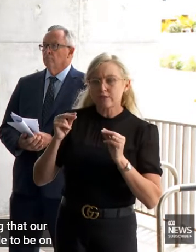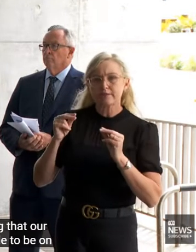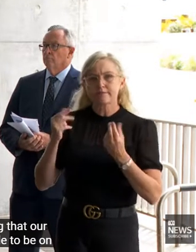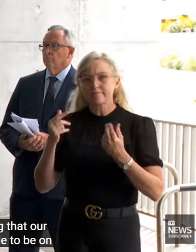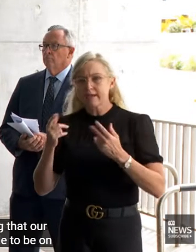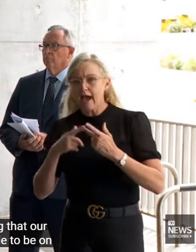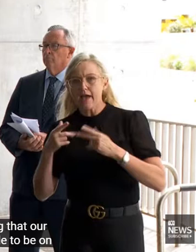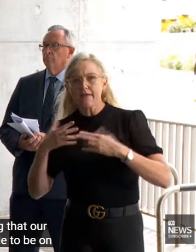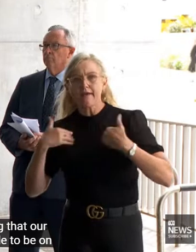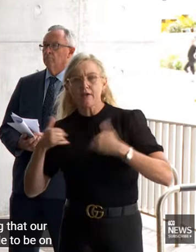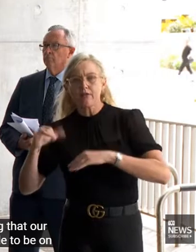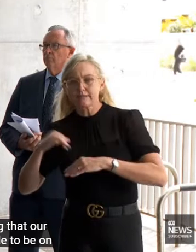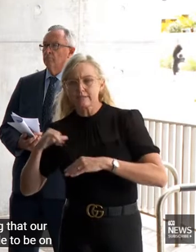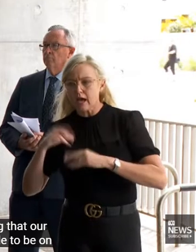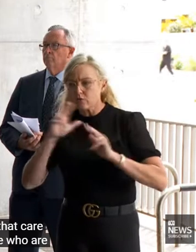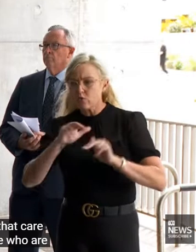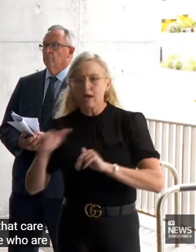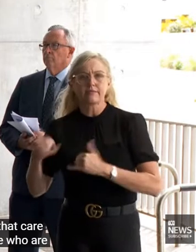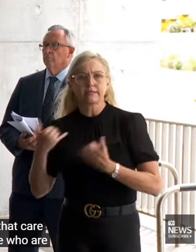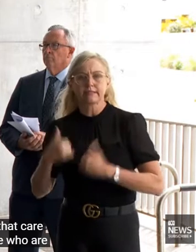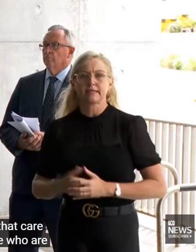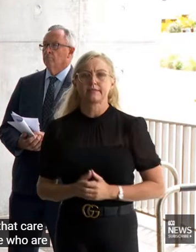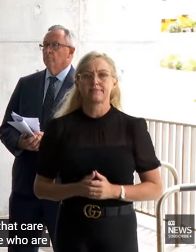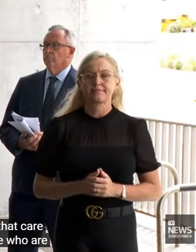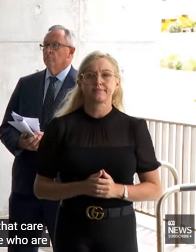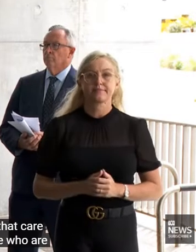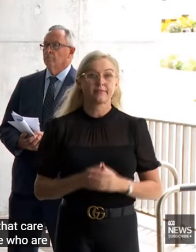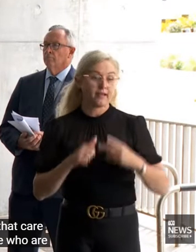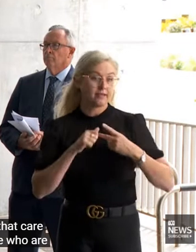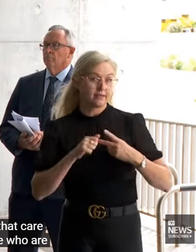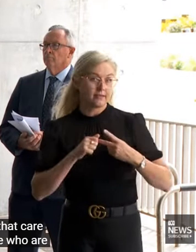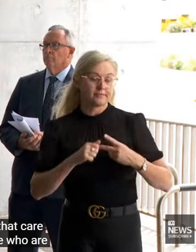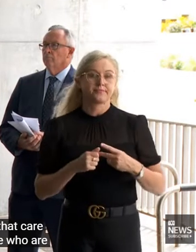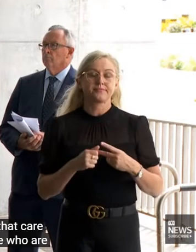support for those who are unwell. We'll be moving from